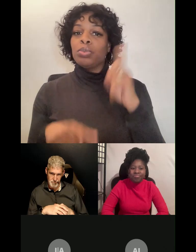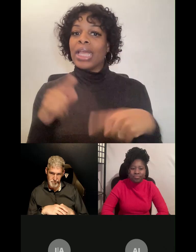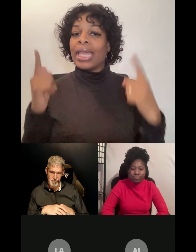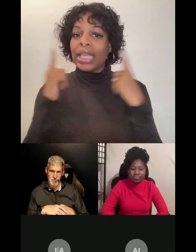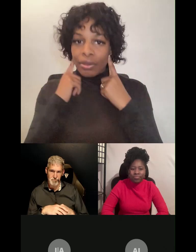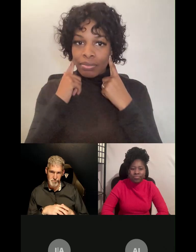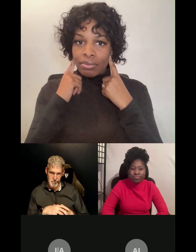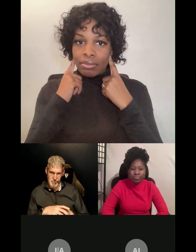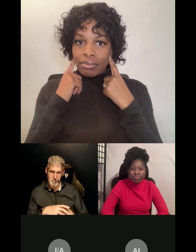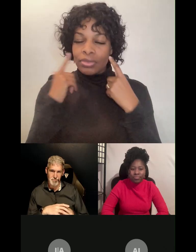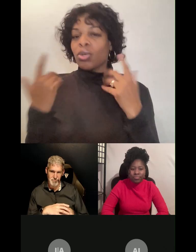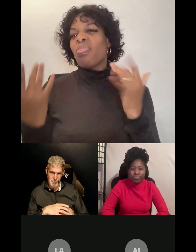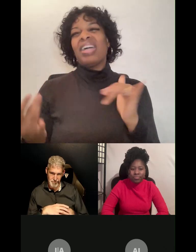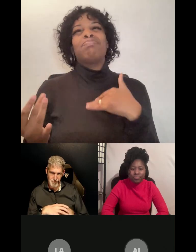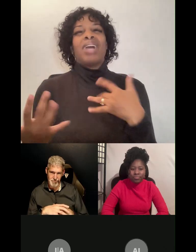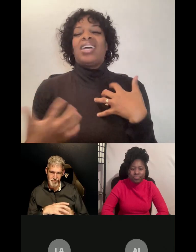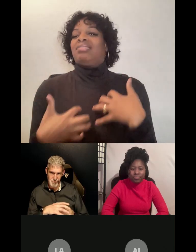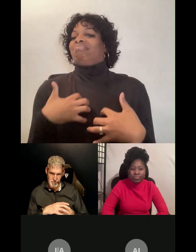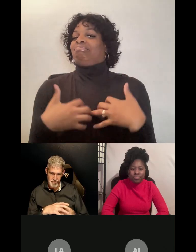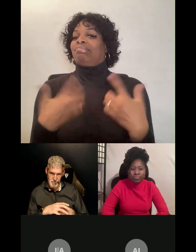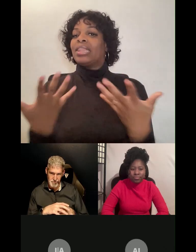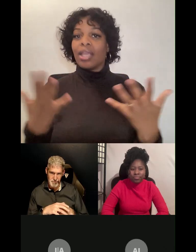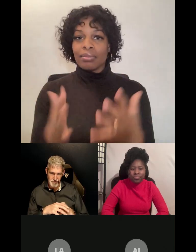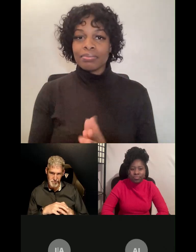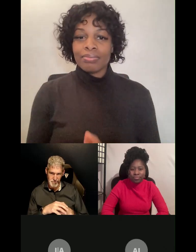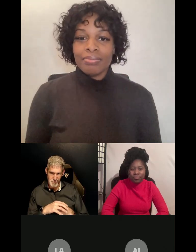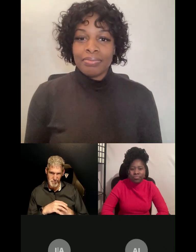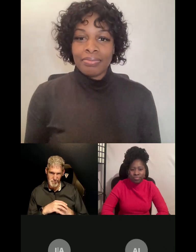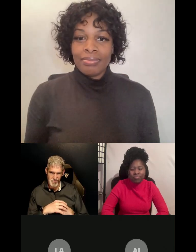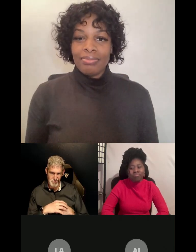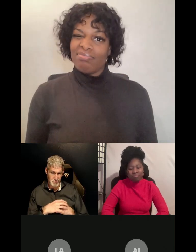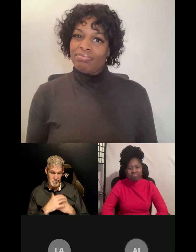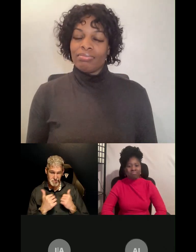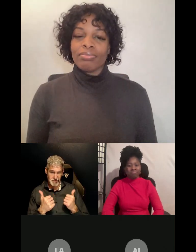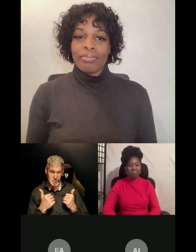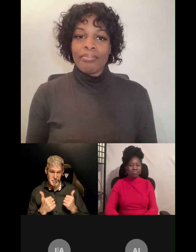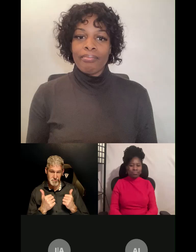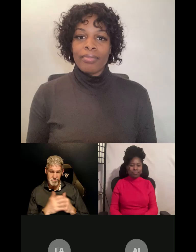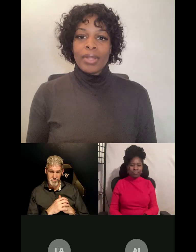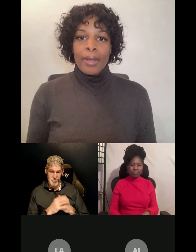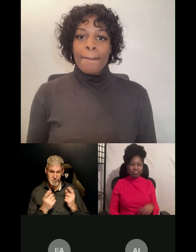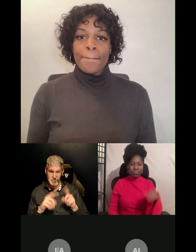all because we can't hear. So that's my thing.